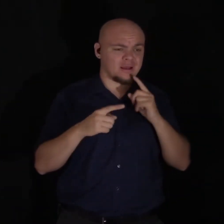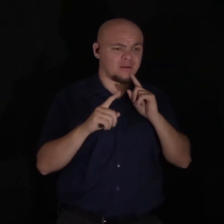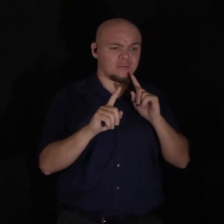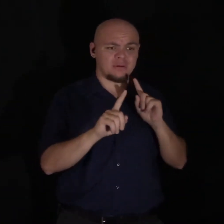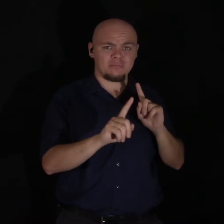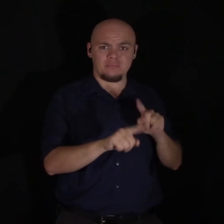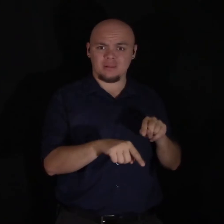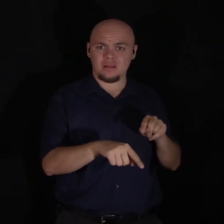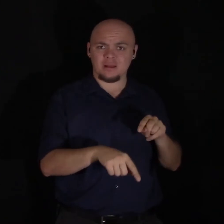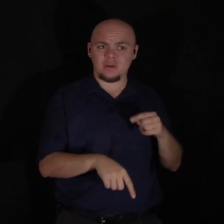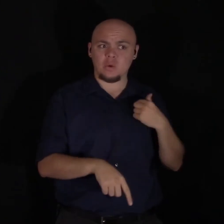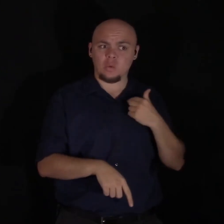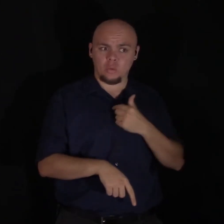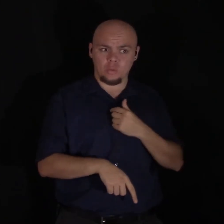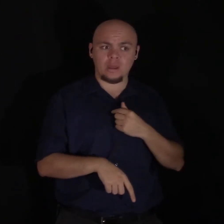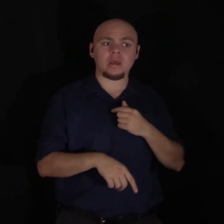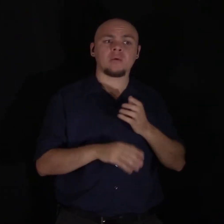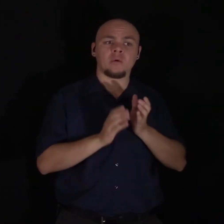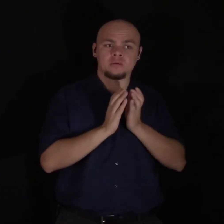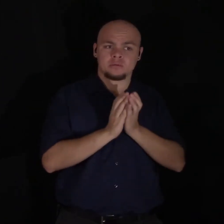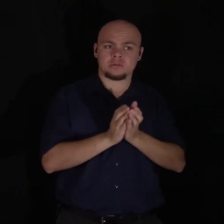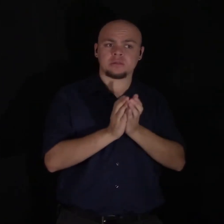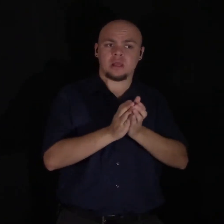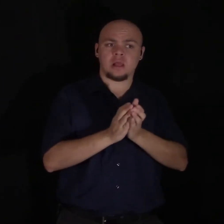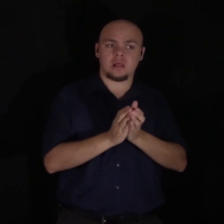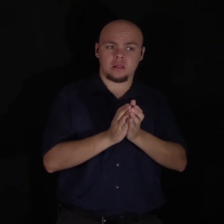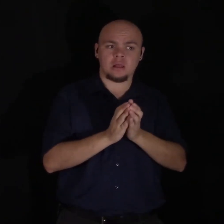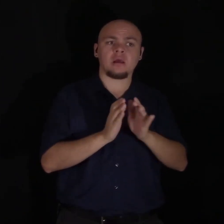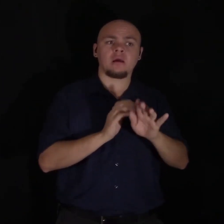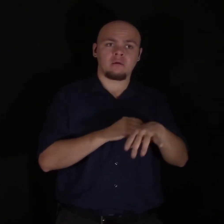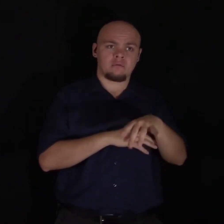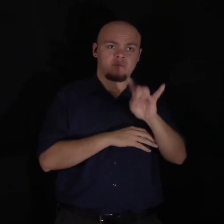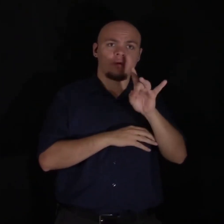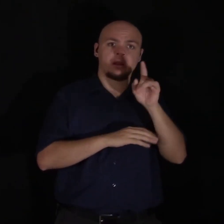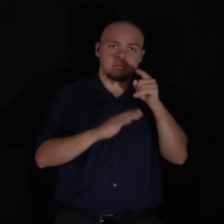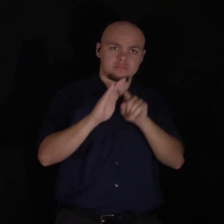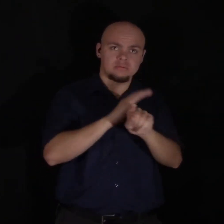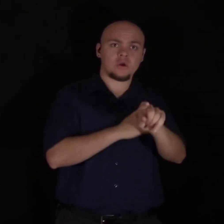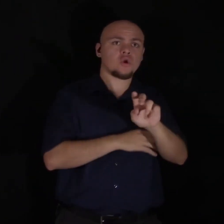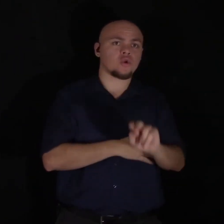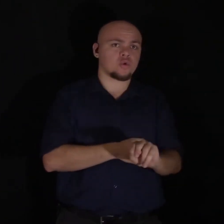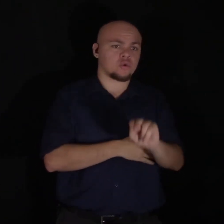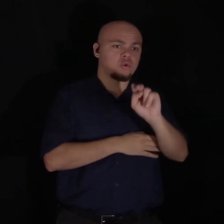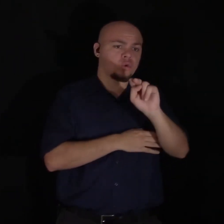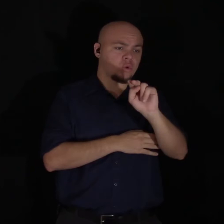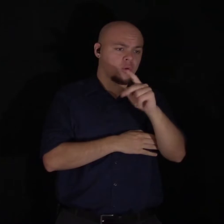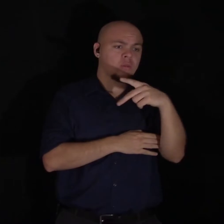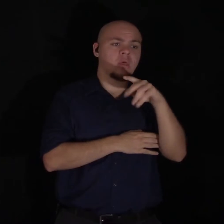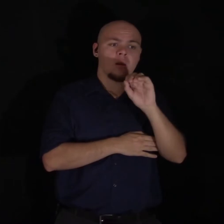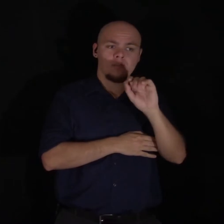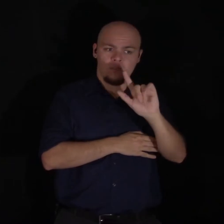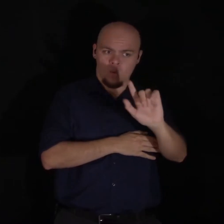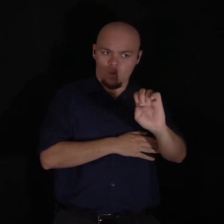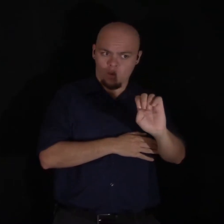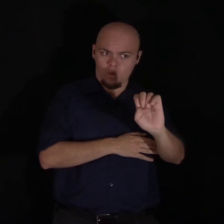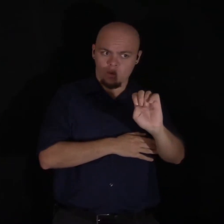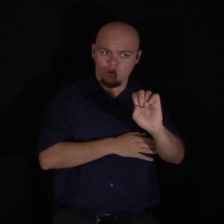however, that we were on a voyage of discovery towards the northern pole. Upon hearing this,